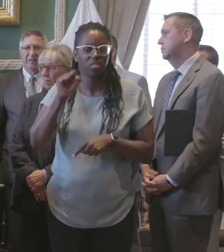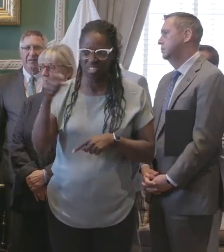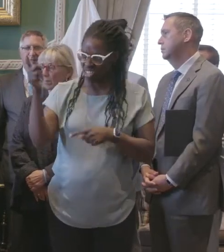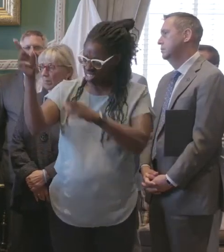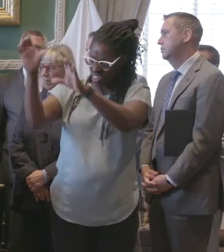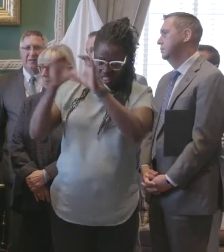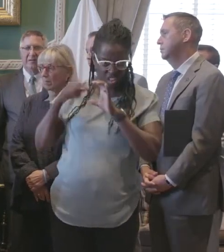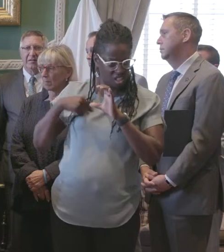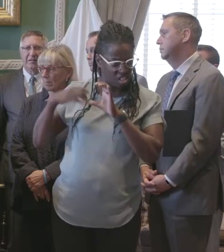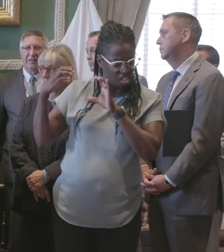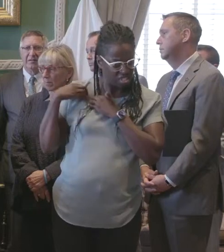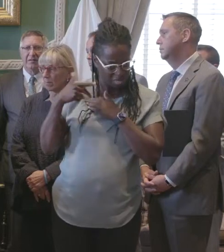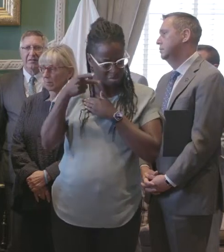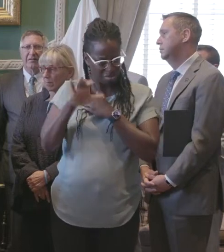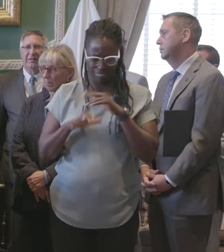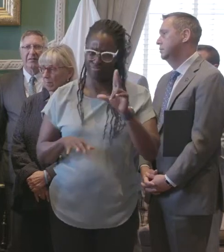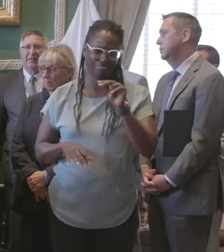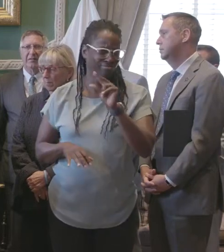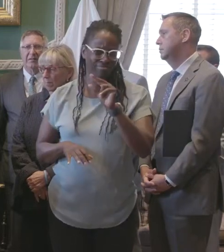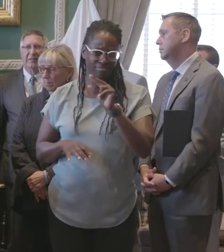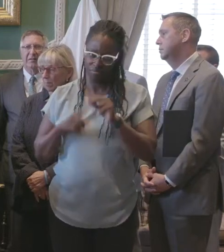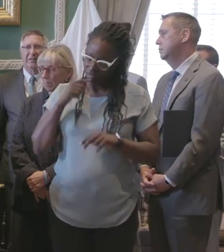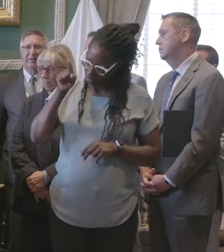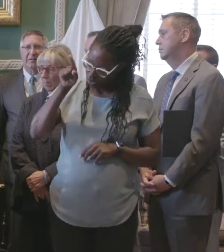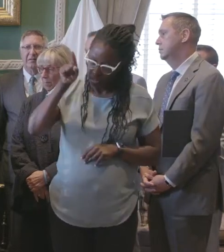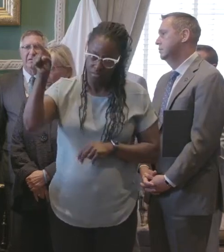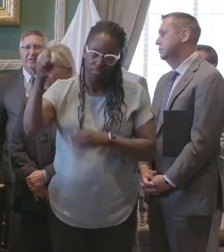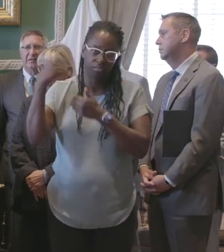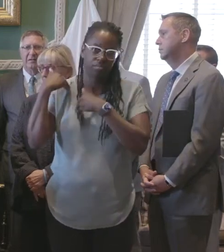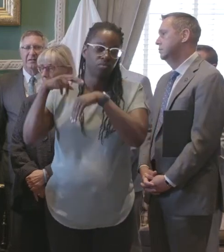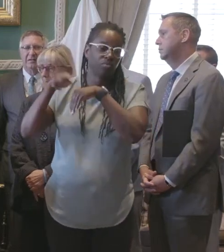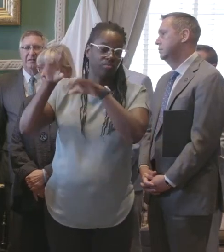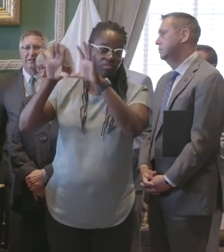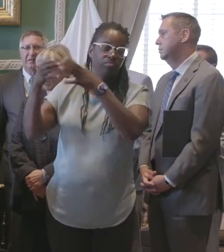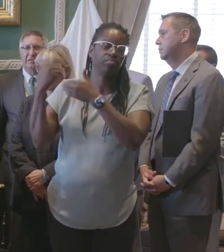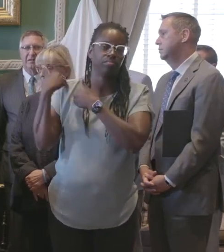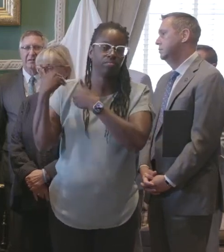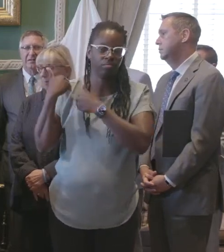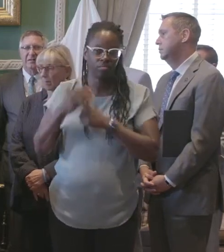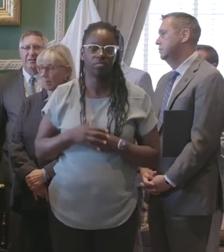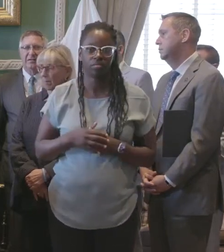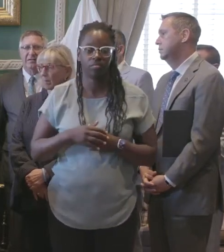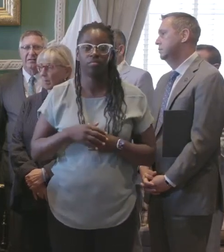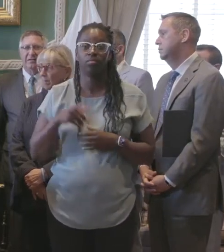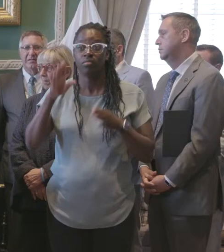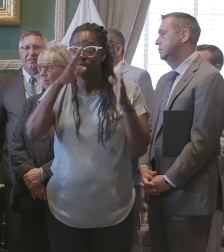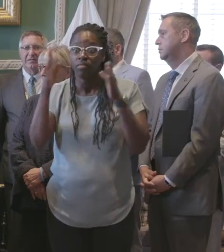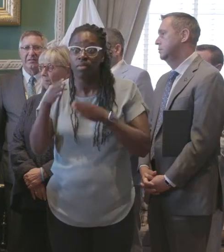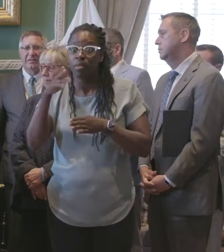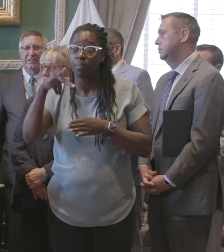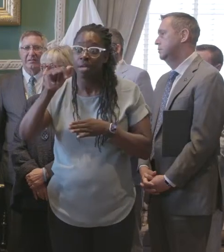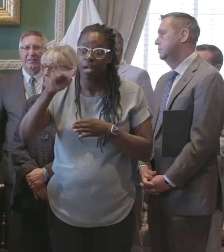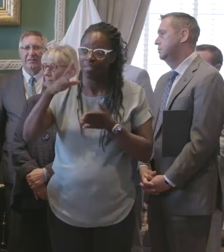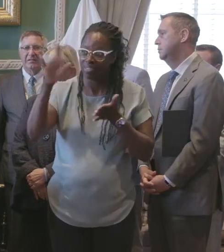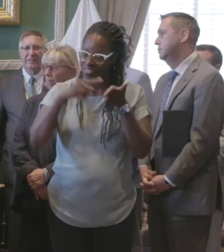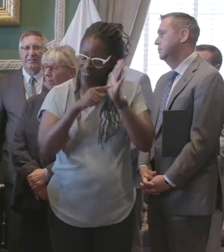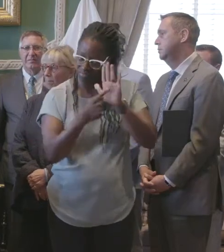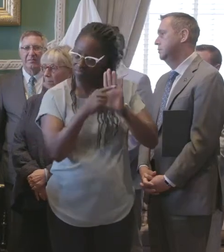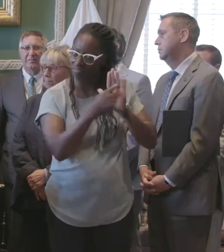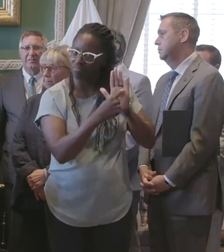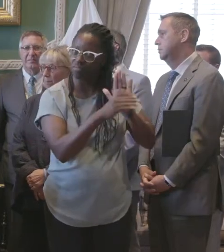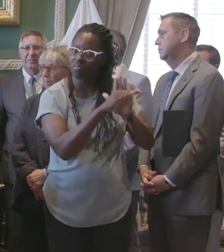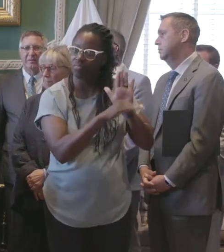health emergency that we are experiencing right now. There's a path forward. We've served that up. We know what needs to happen, and we call